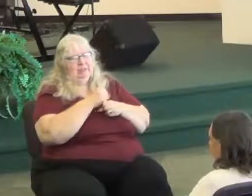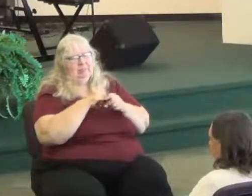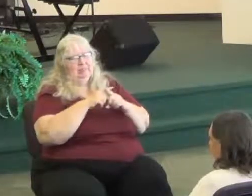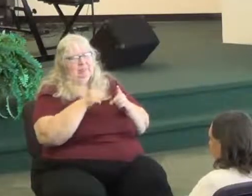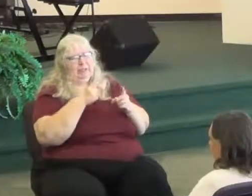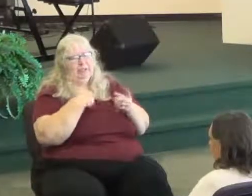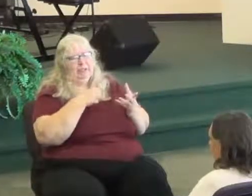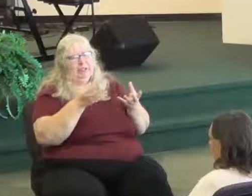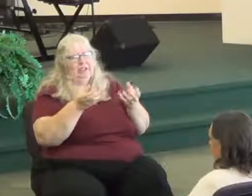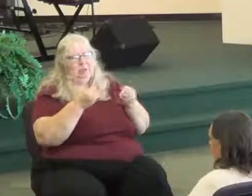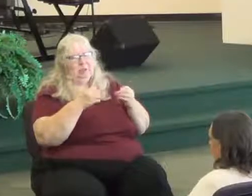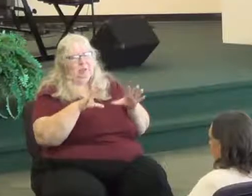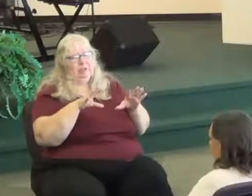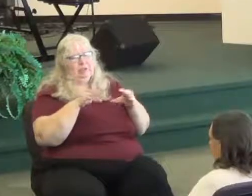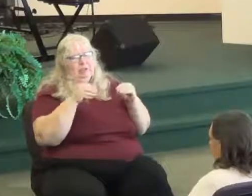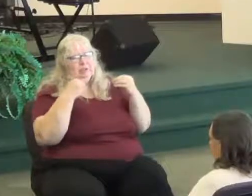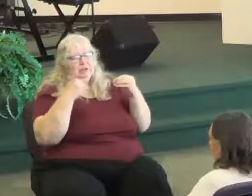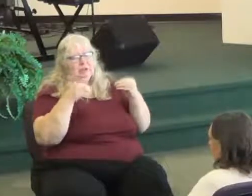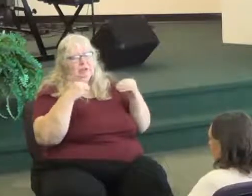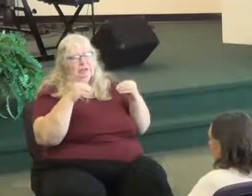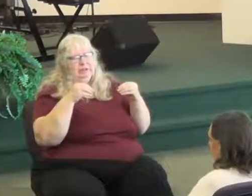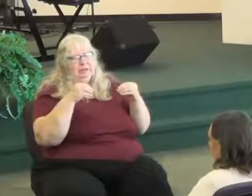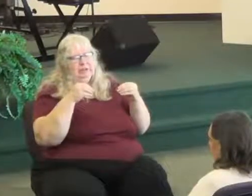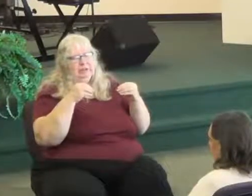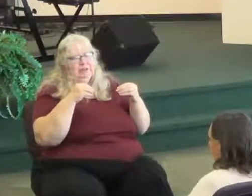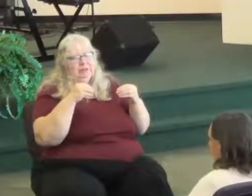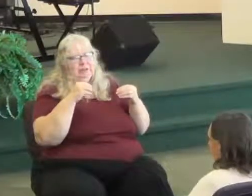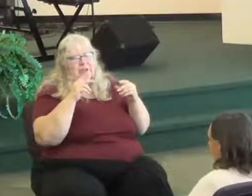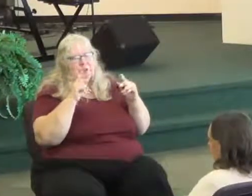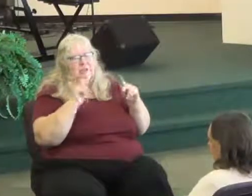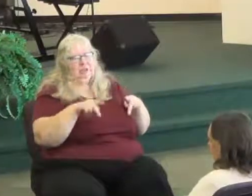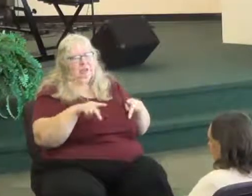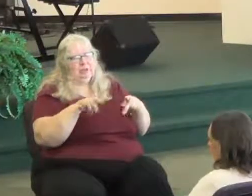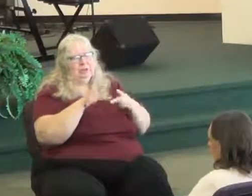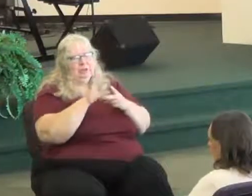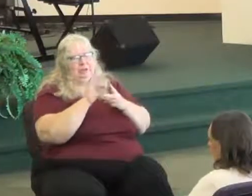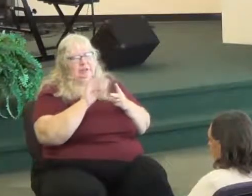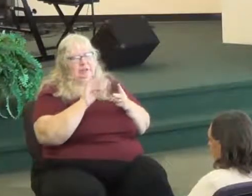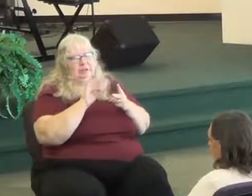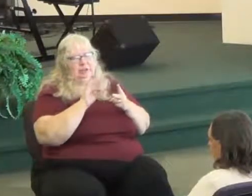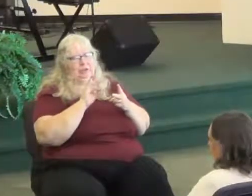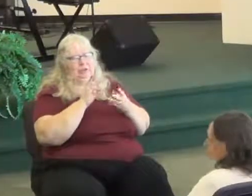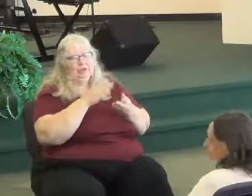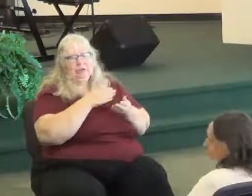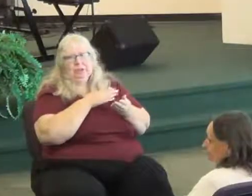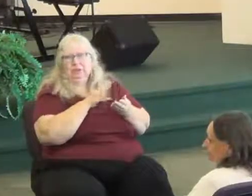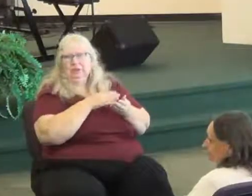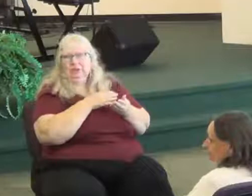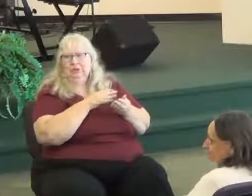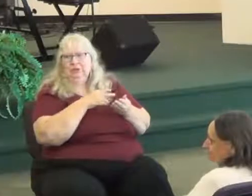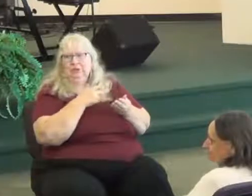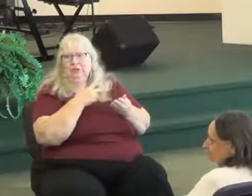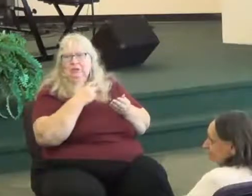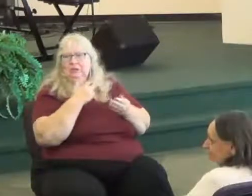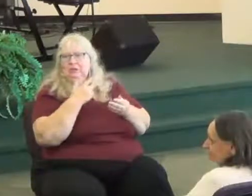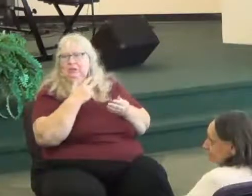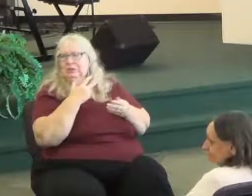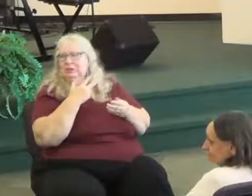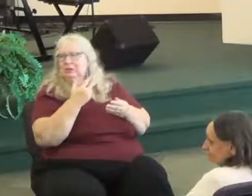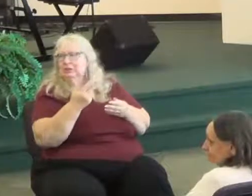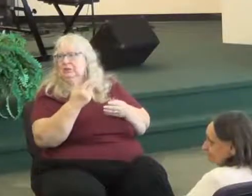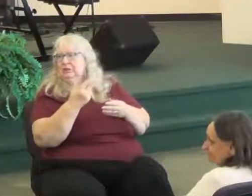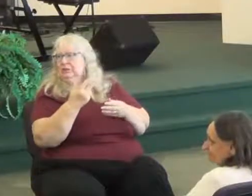pulpit, because whoever picked the songs for worship, that third song, I don't know, where's he sitting? Who picked the songs for worship?